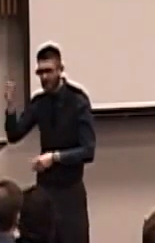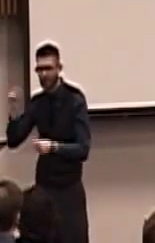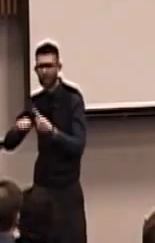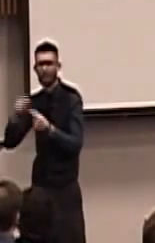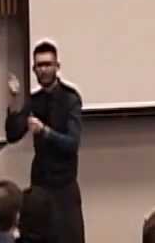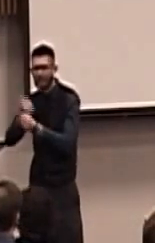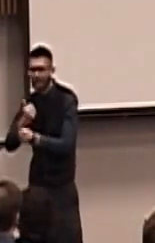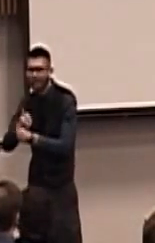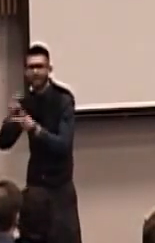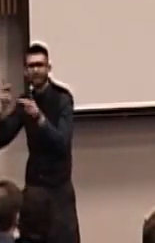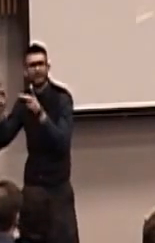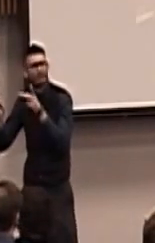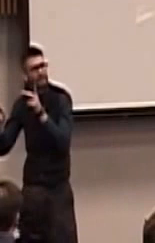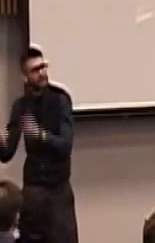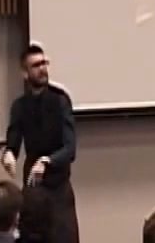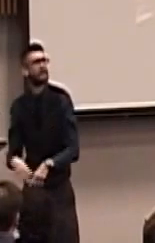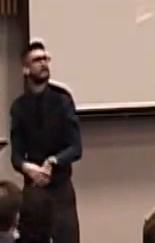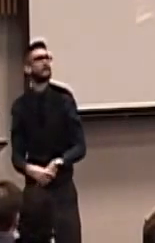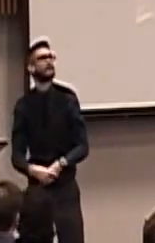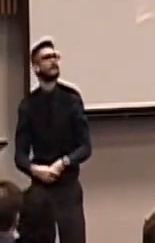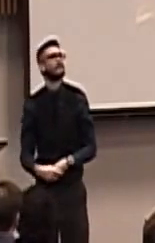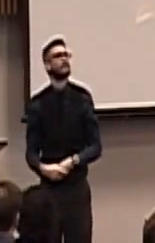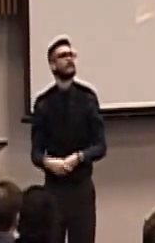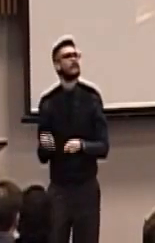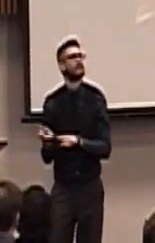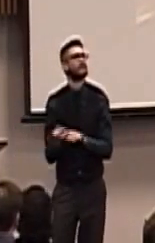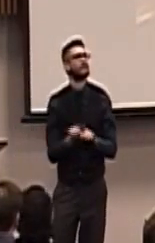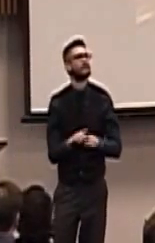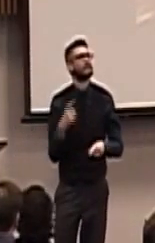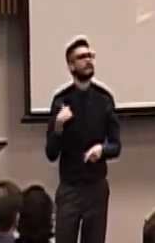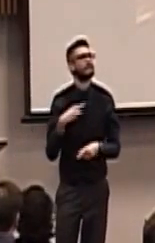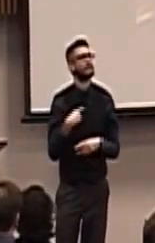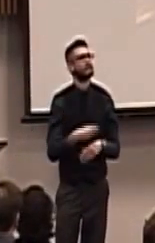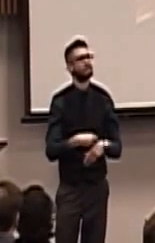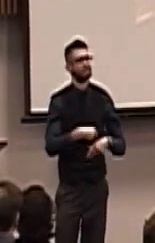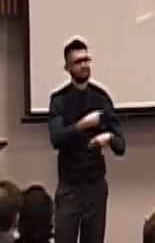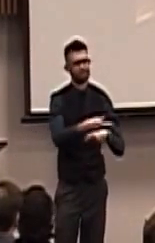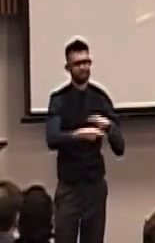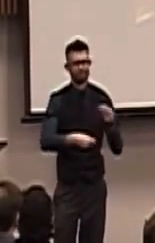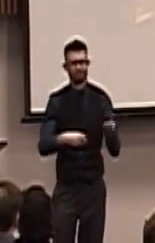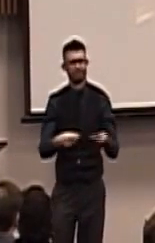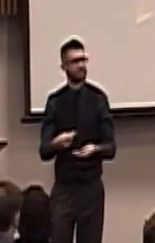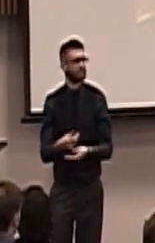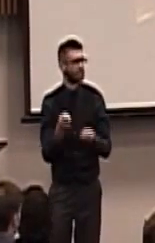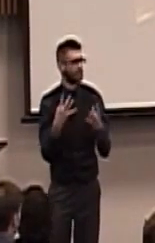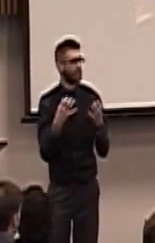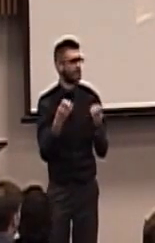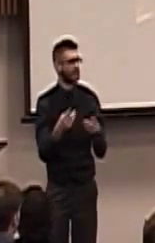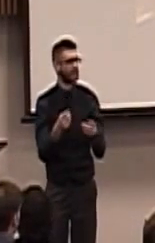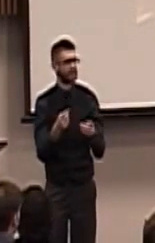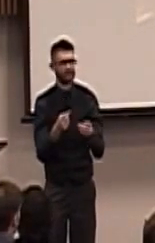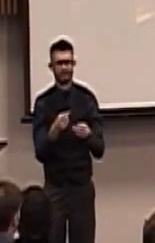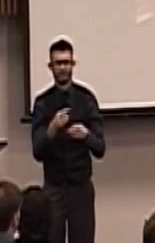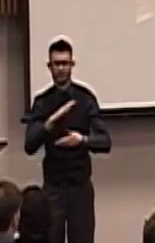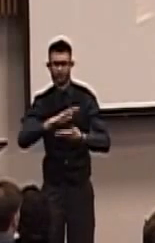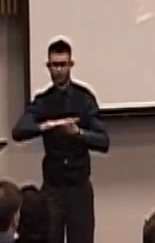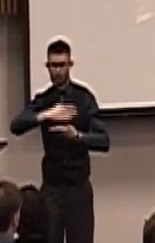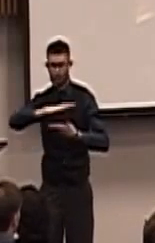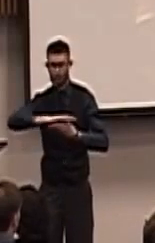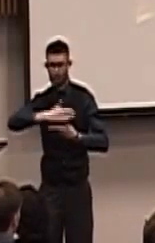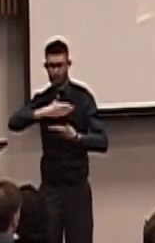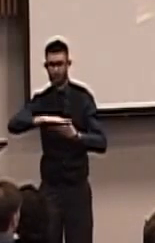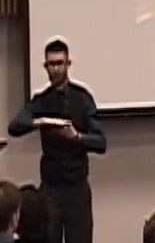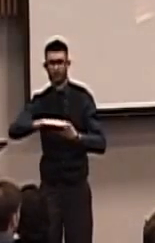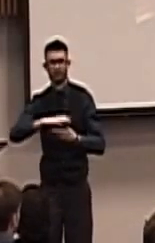circle. Gave out several computers thanks to you, several students, and